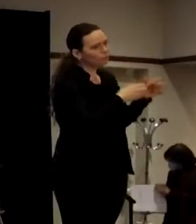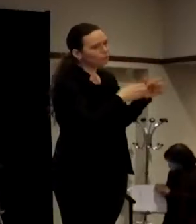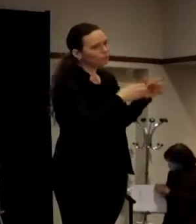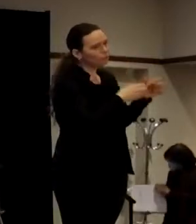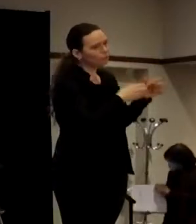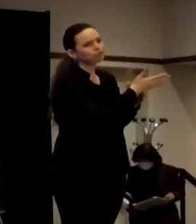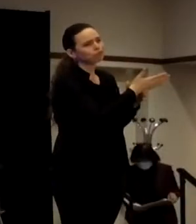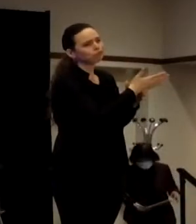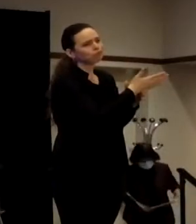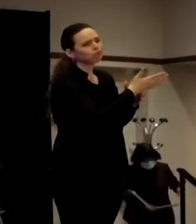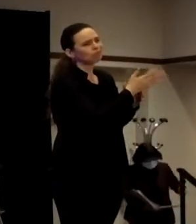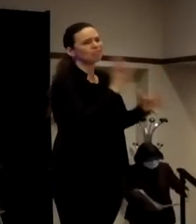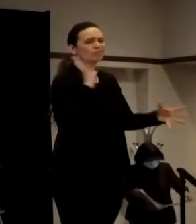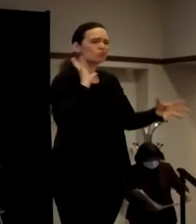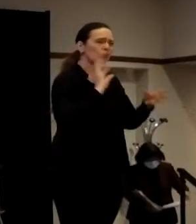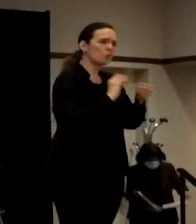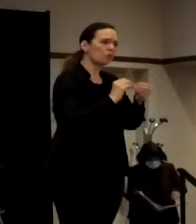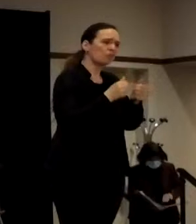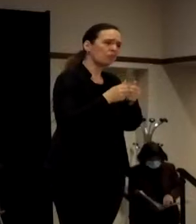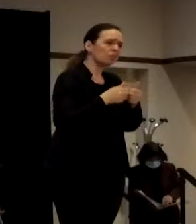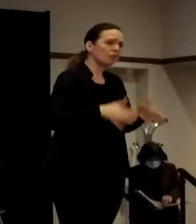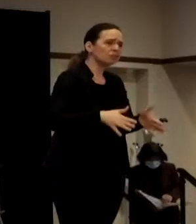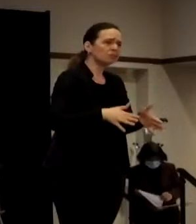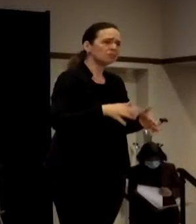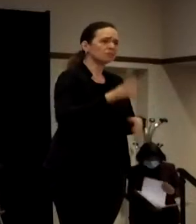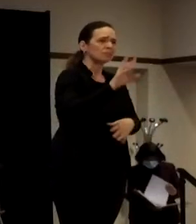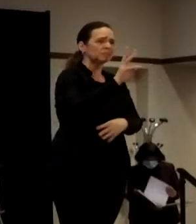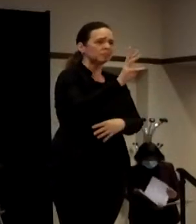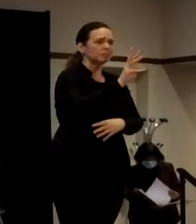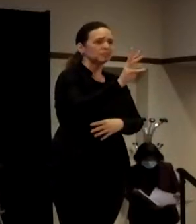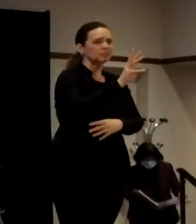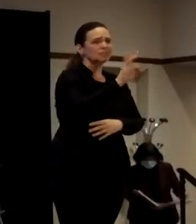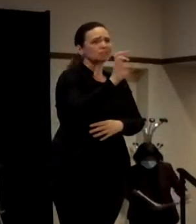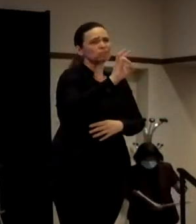We've lost 73 residents in this pandemic directly.